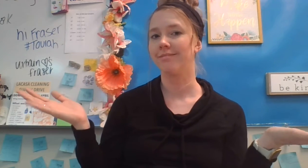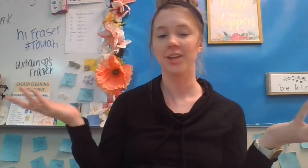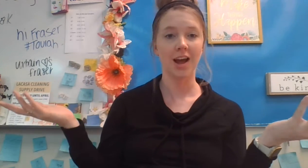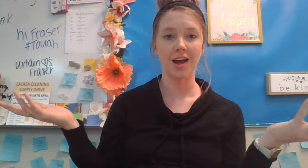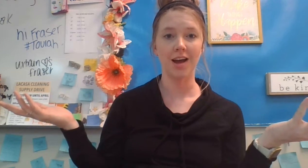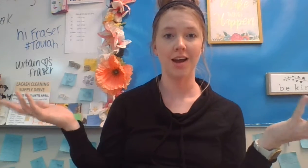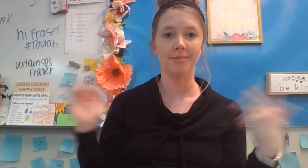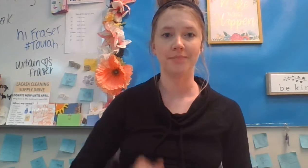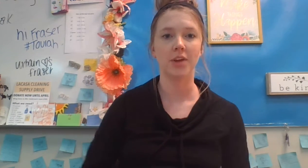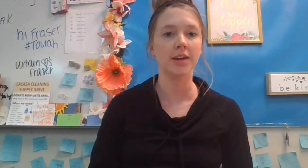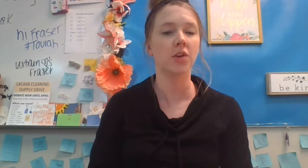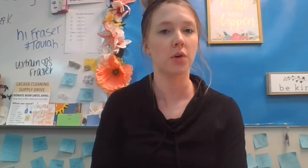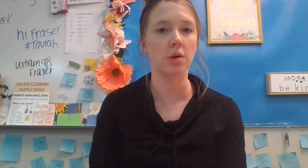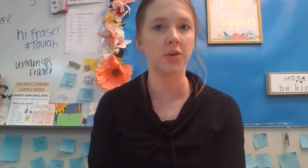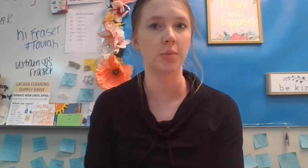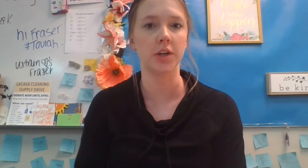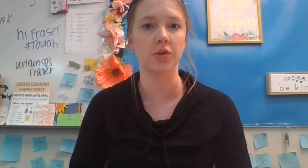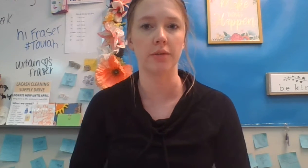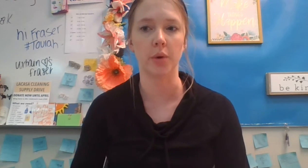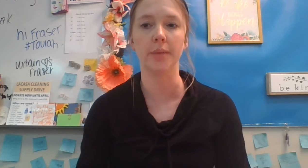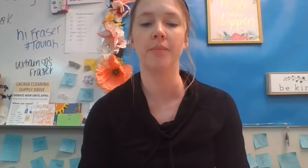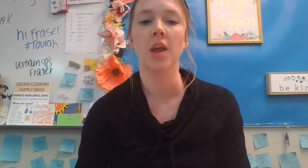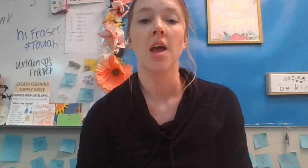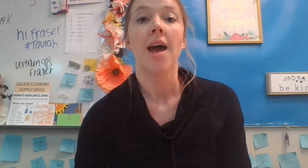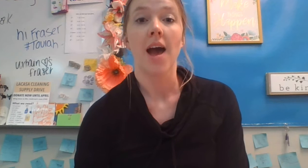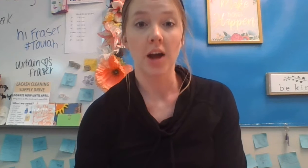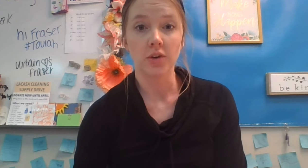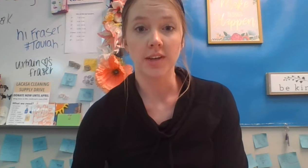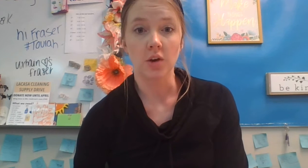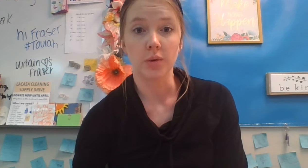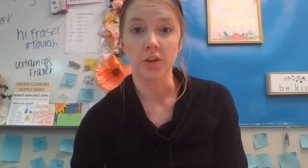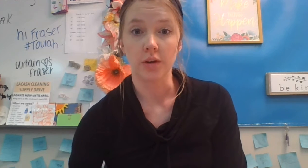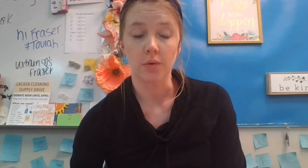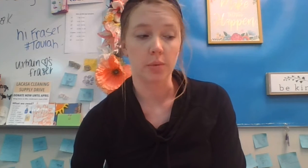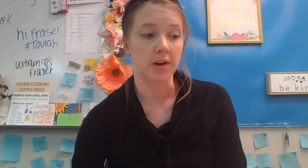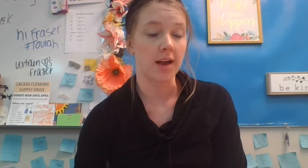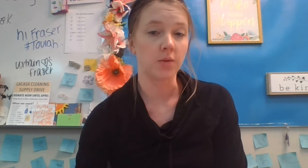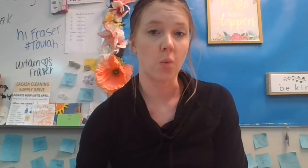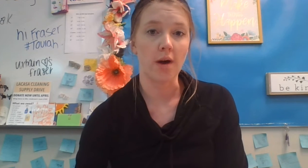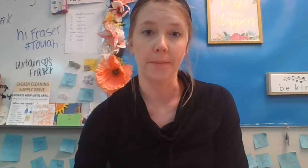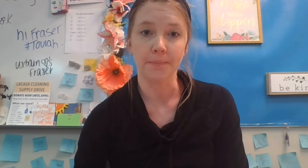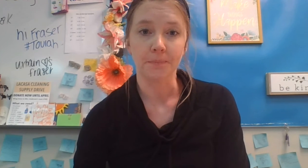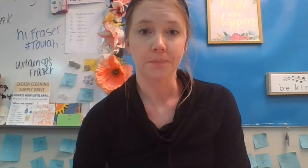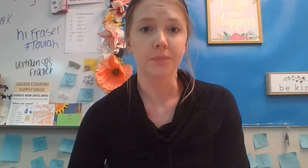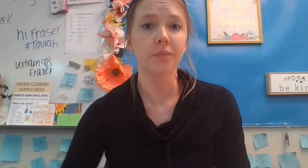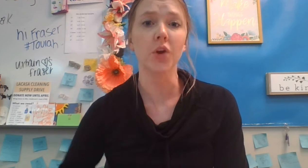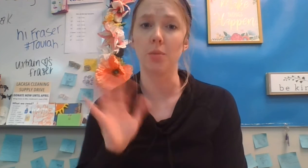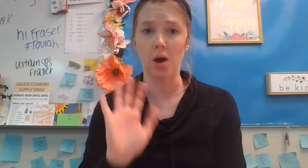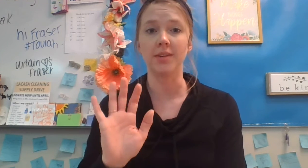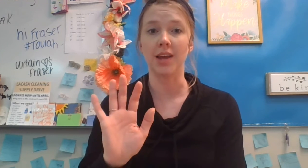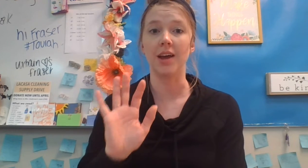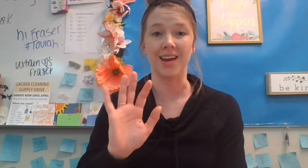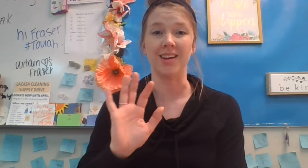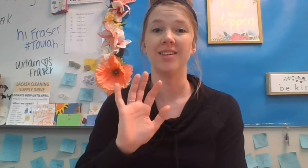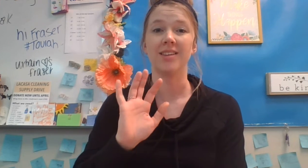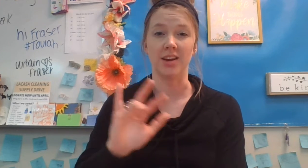Ta-da! All right, so phone numbers are pretty straightforward. Addresses are really straightforward as well. Your palm is, again, gonna